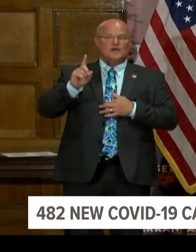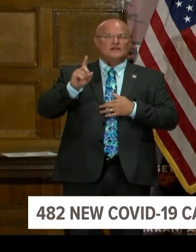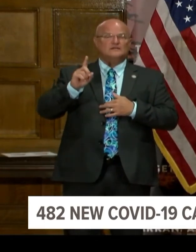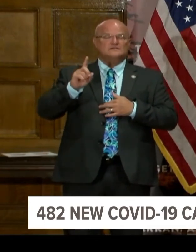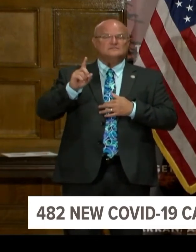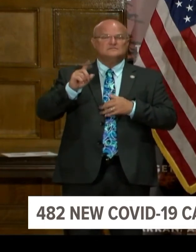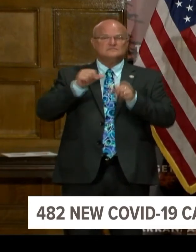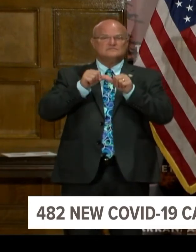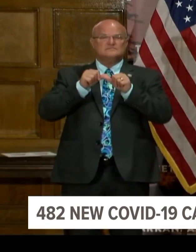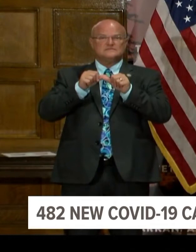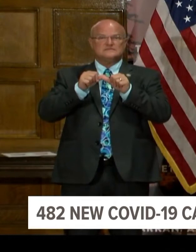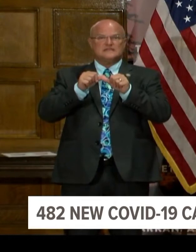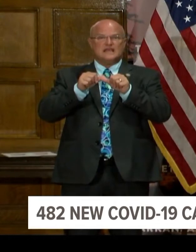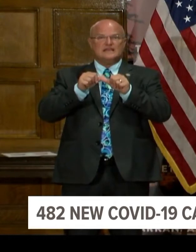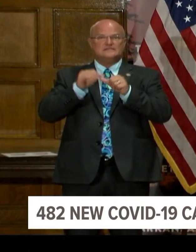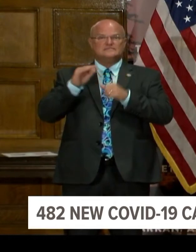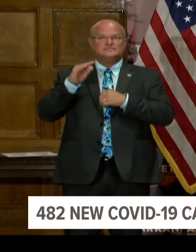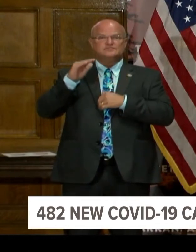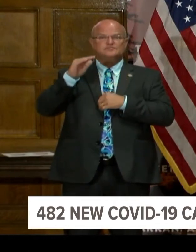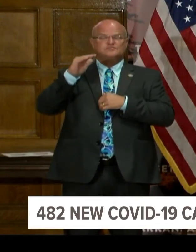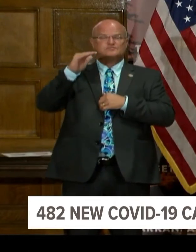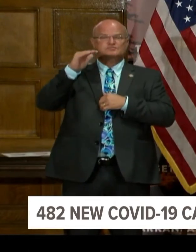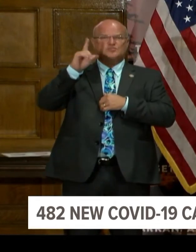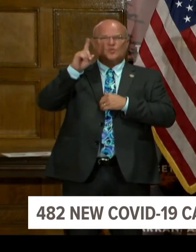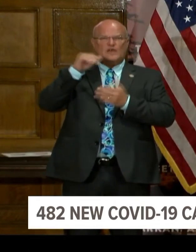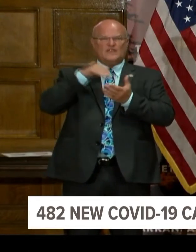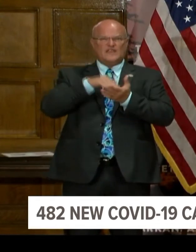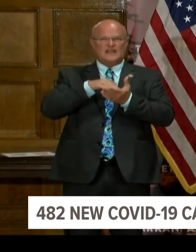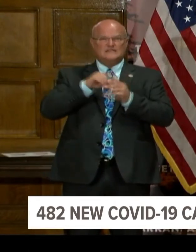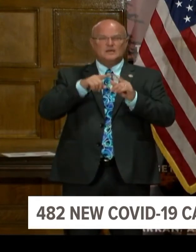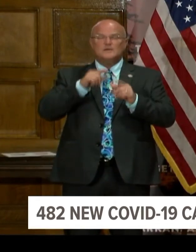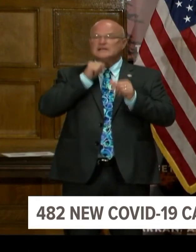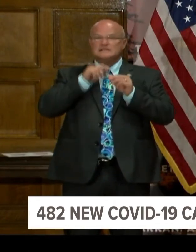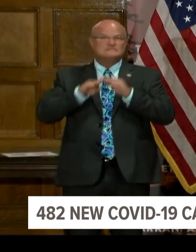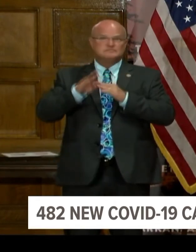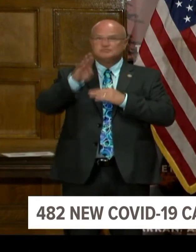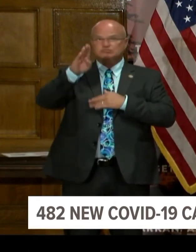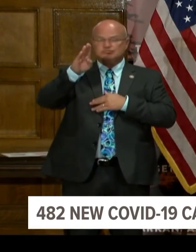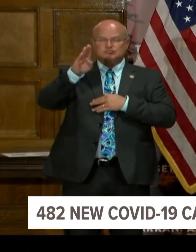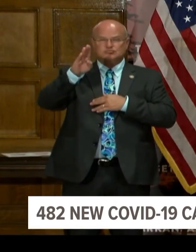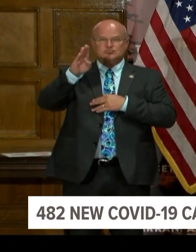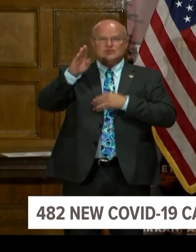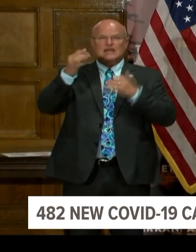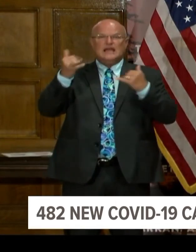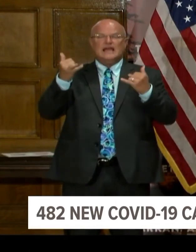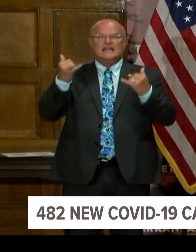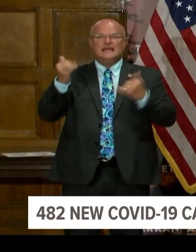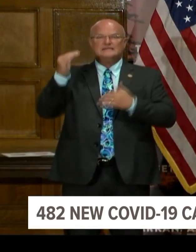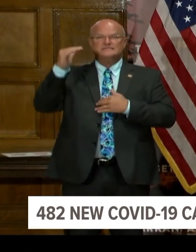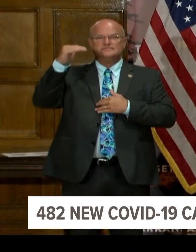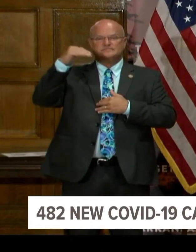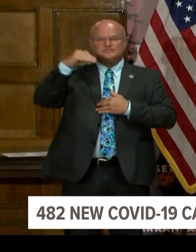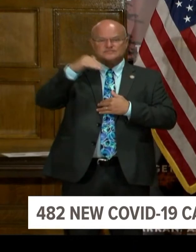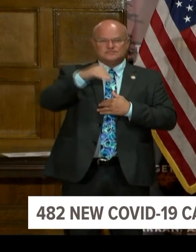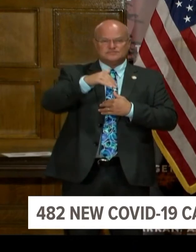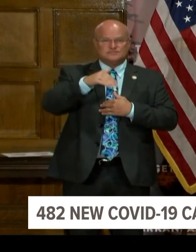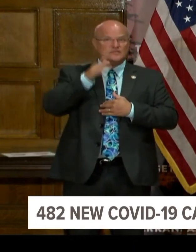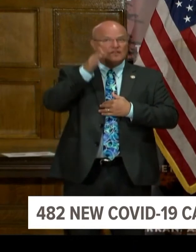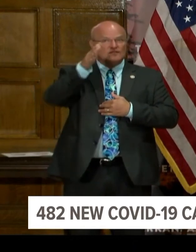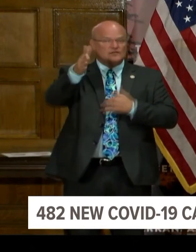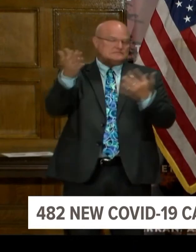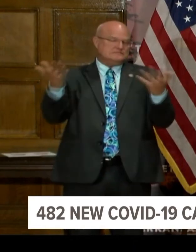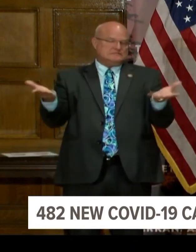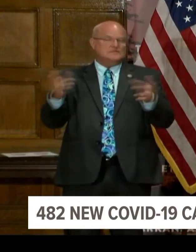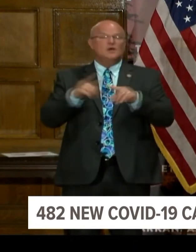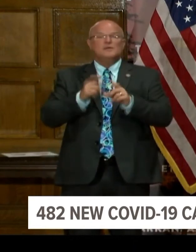was steady. It got up to 1,000, but it didn't keep going up. Now, we'll see where it goes in the future, but it